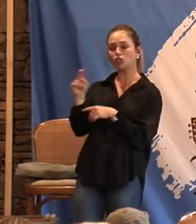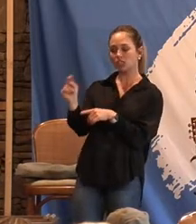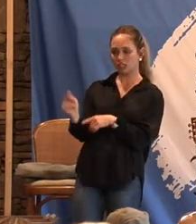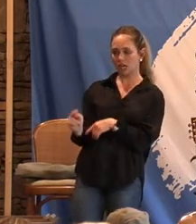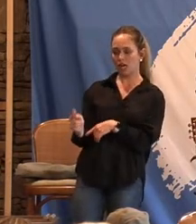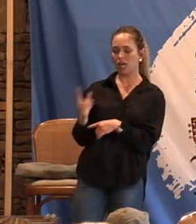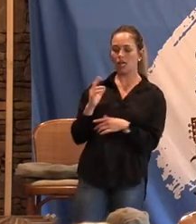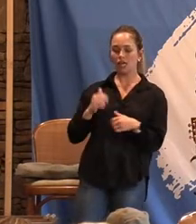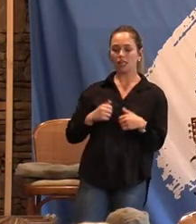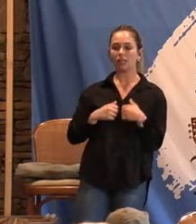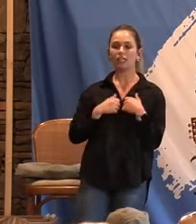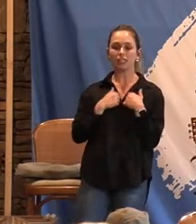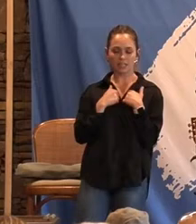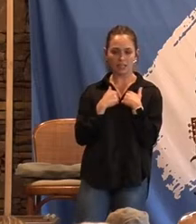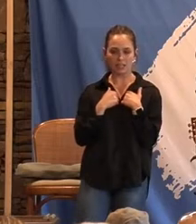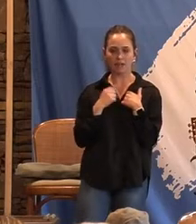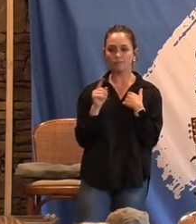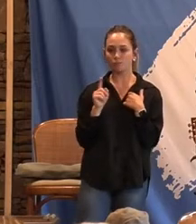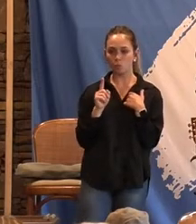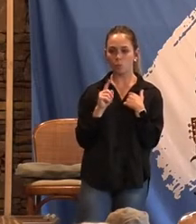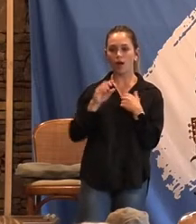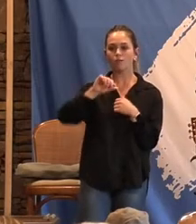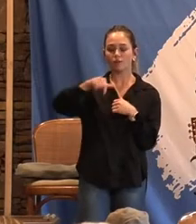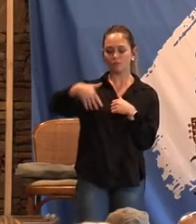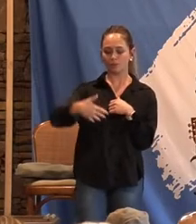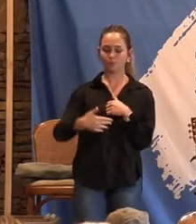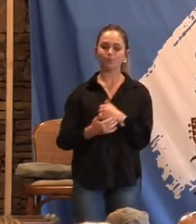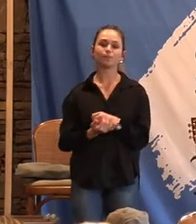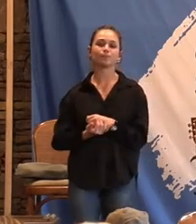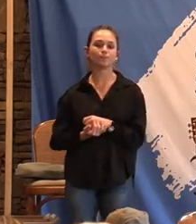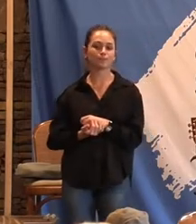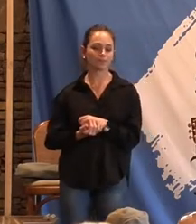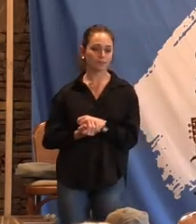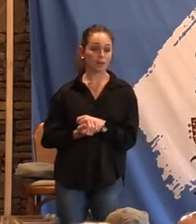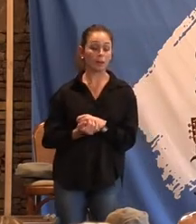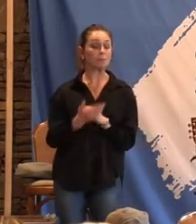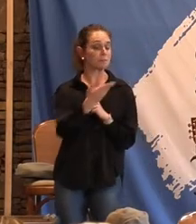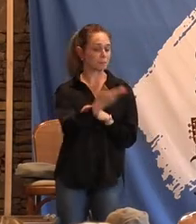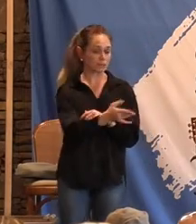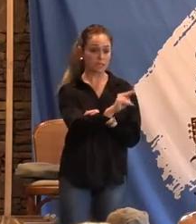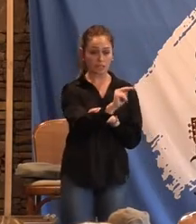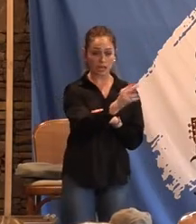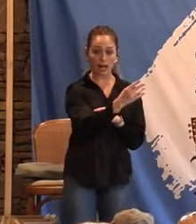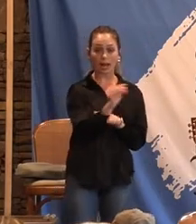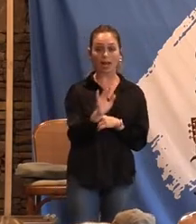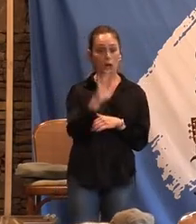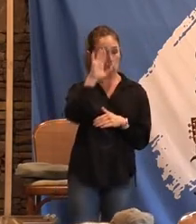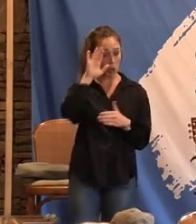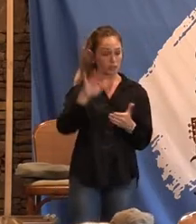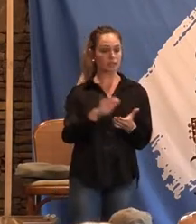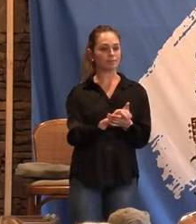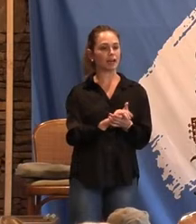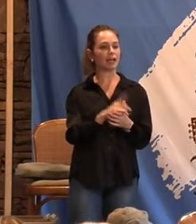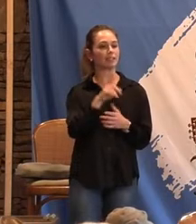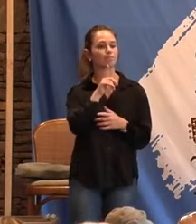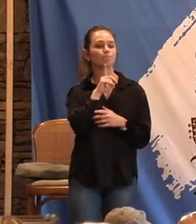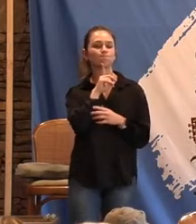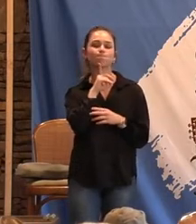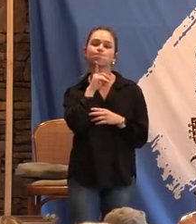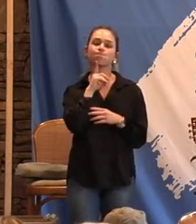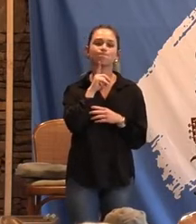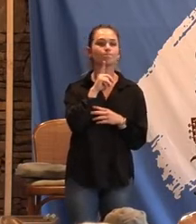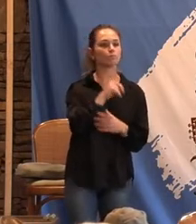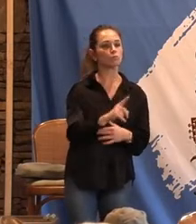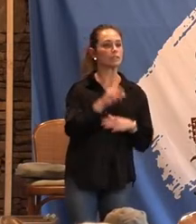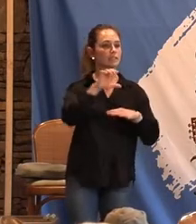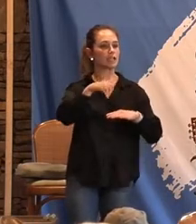And they lived on the continent of Africa. Now, Miss Nana and her husband had really built a